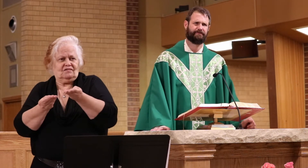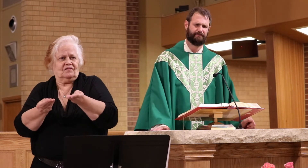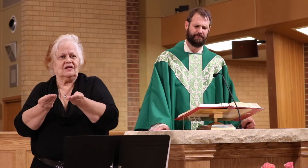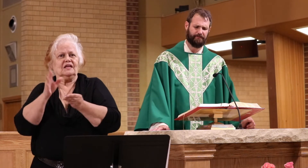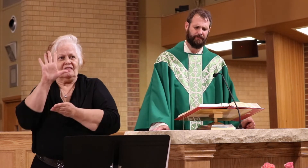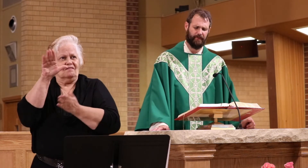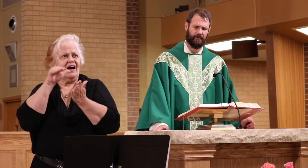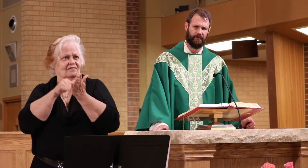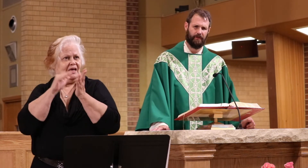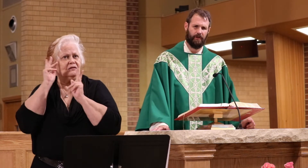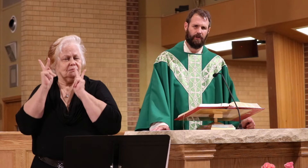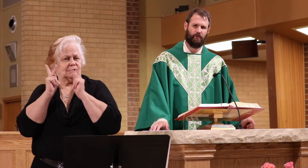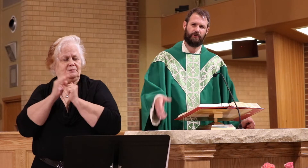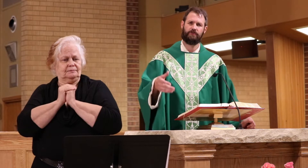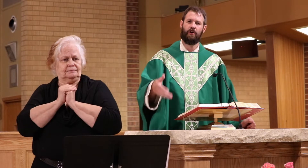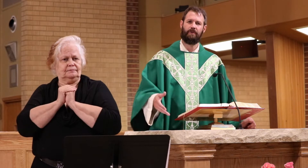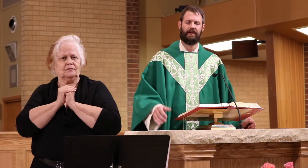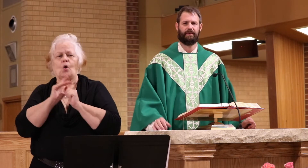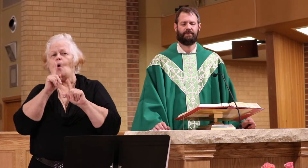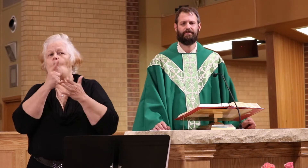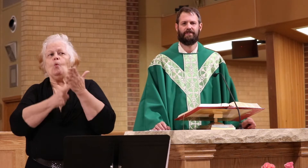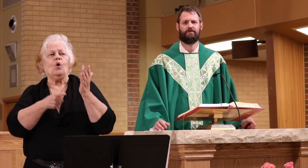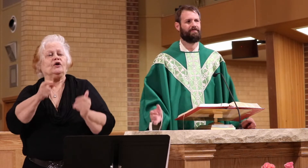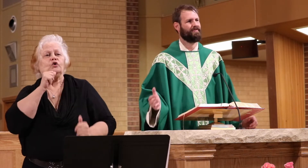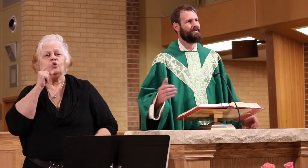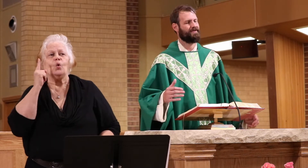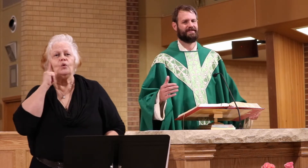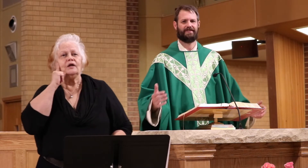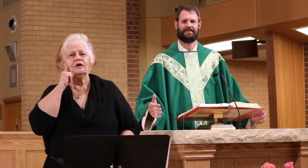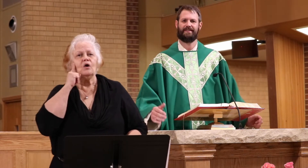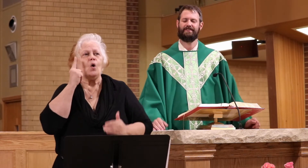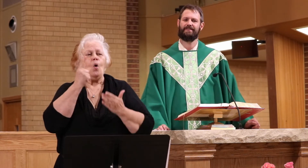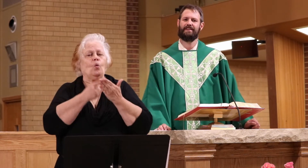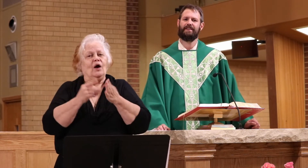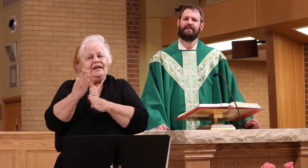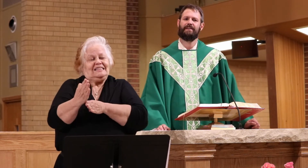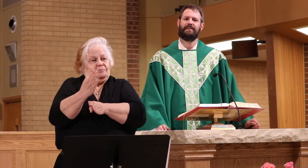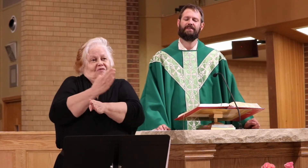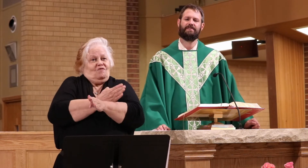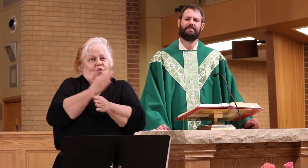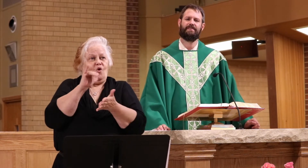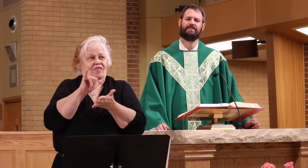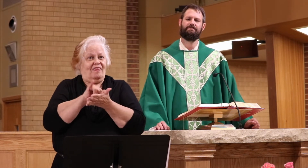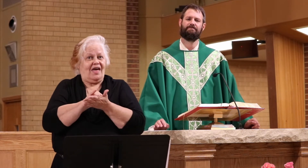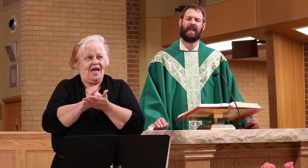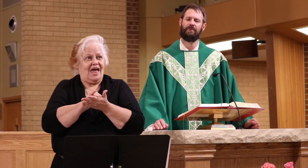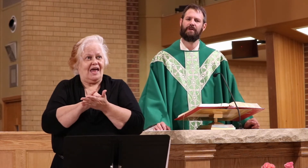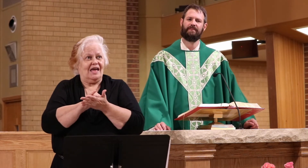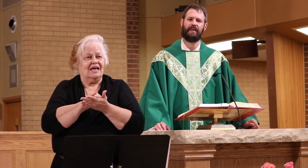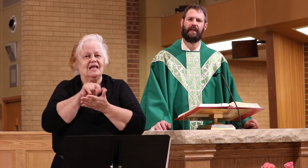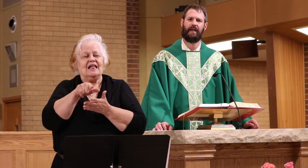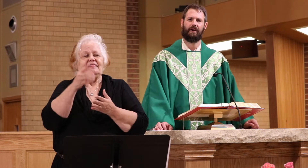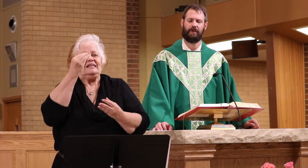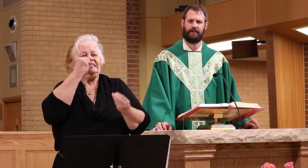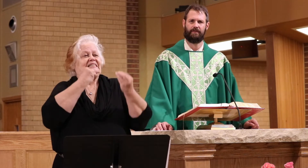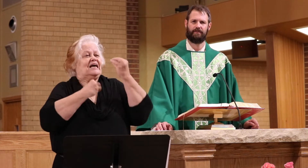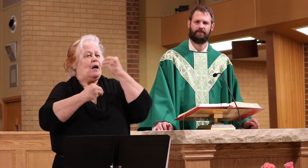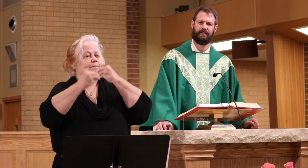5,000. What you don't hear is what prefaces this is this banquet